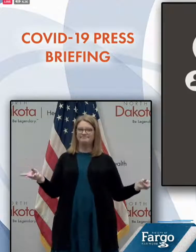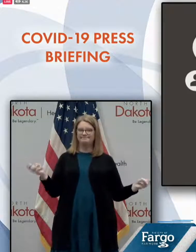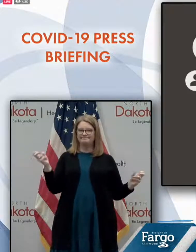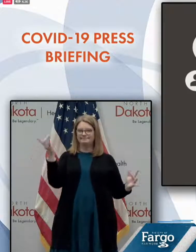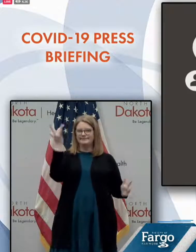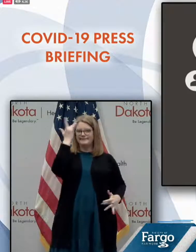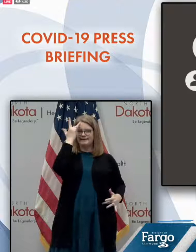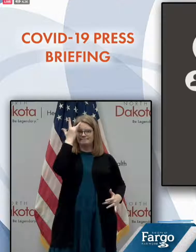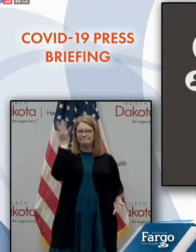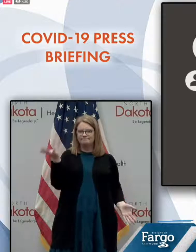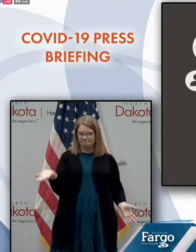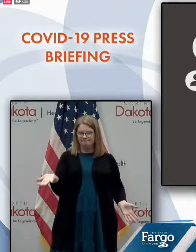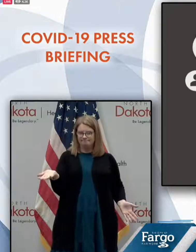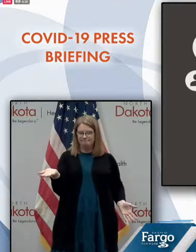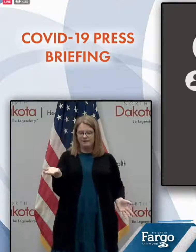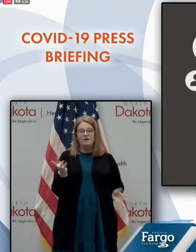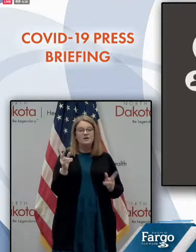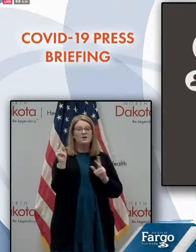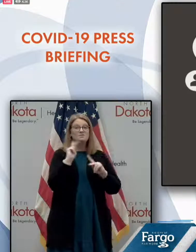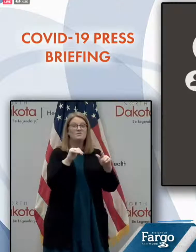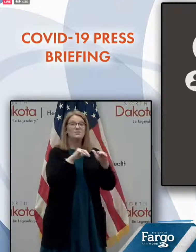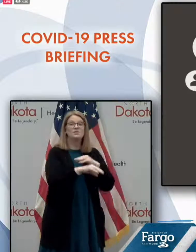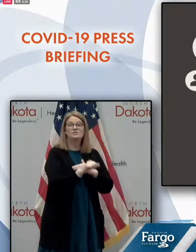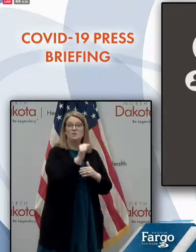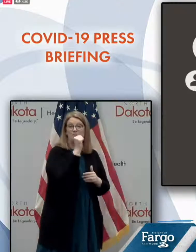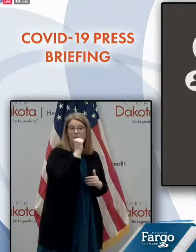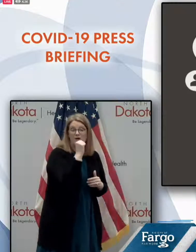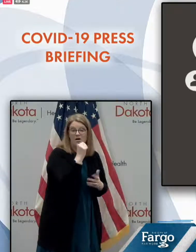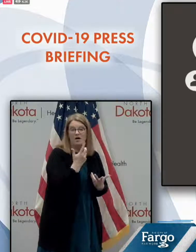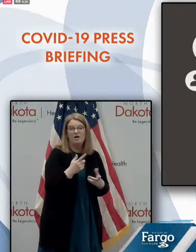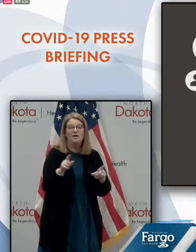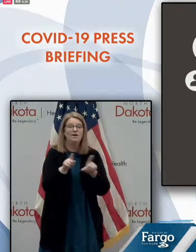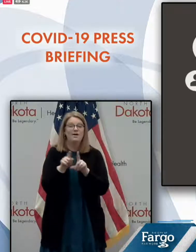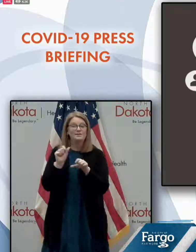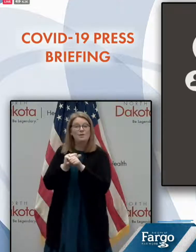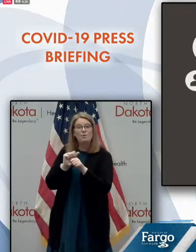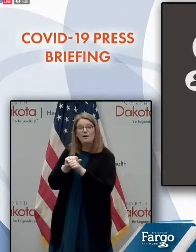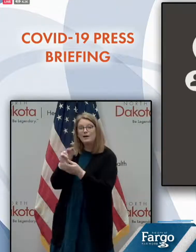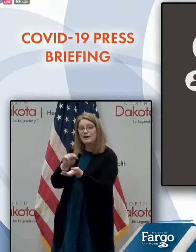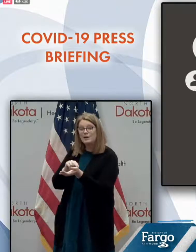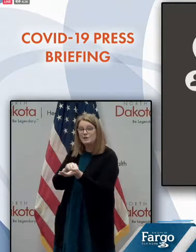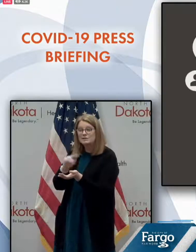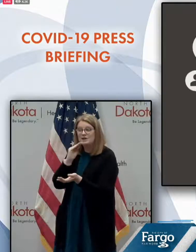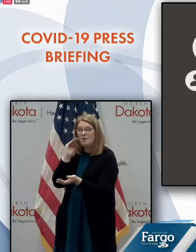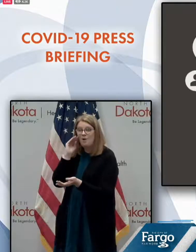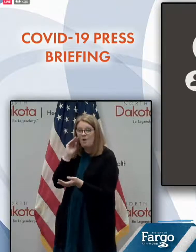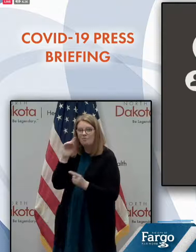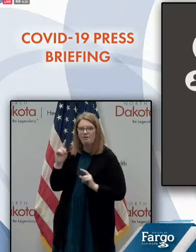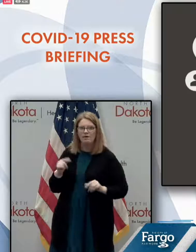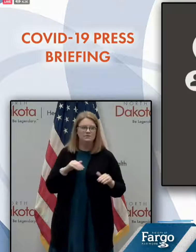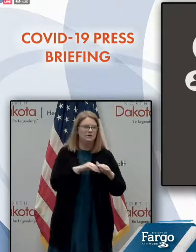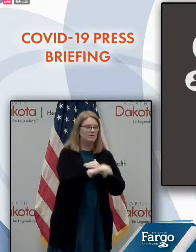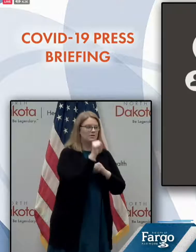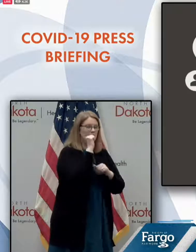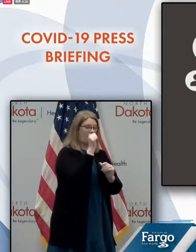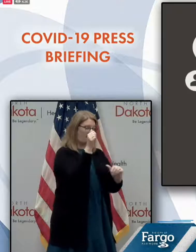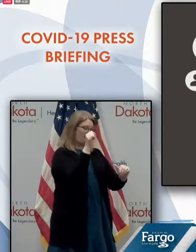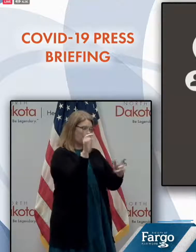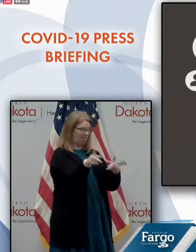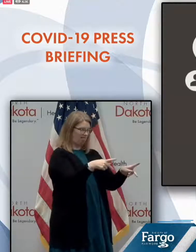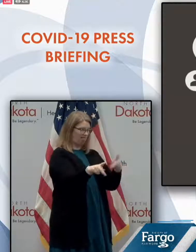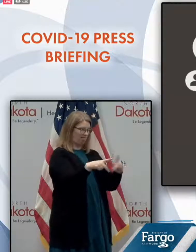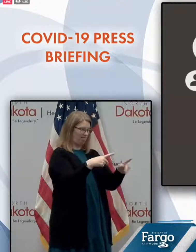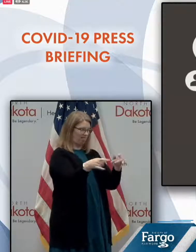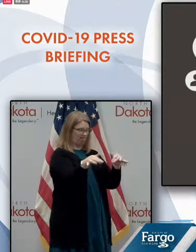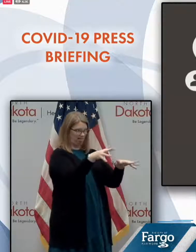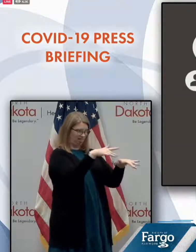cases where people might have been at a bar, but they also work in long-term care in a healthcare setting, and that introduces it into vulnerable